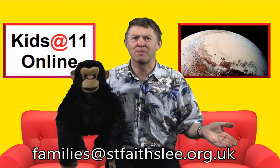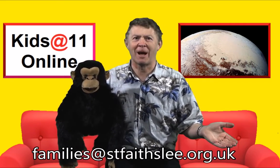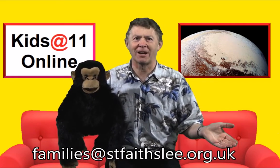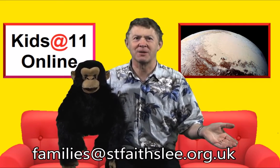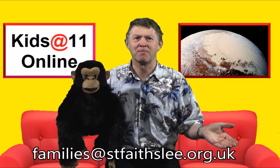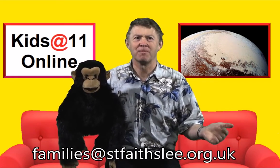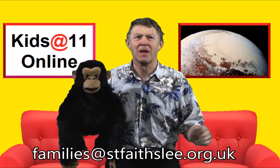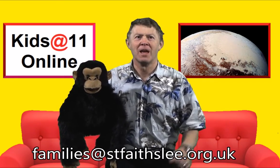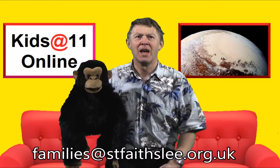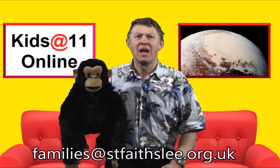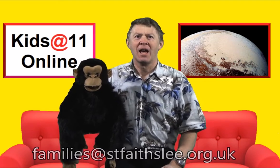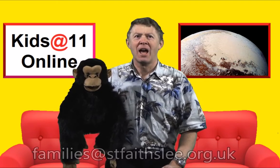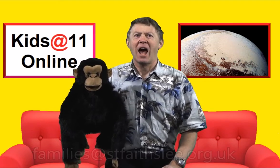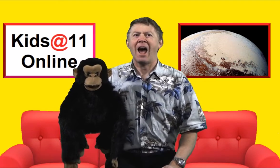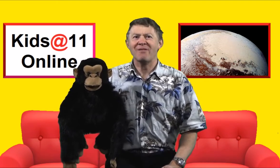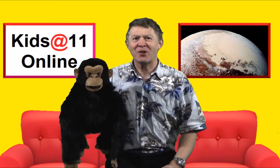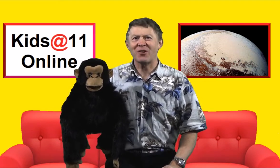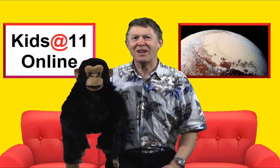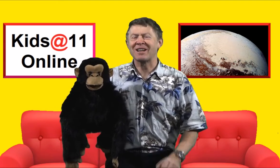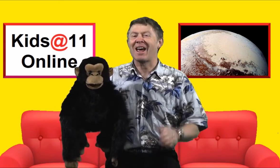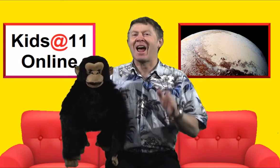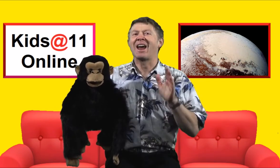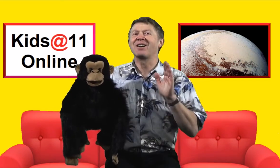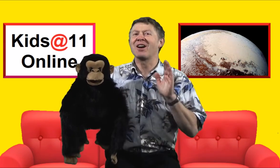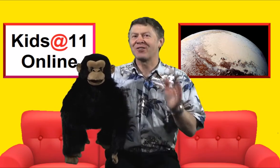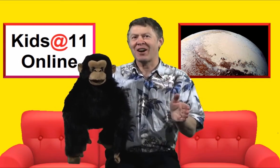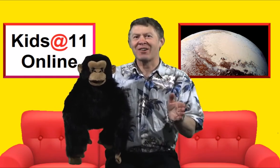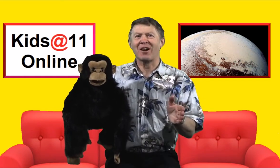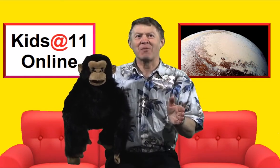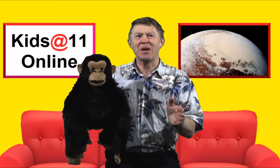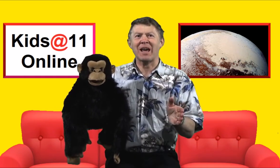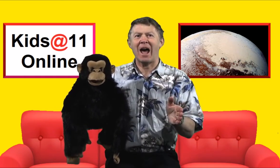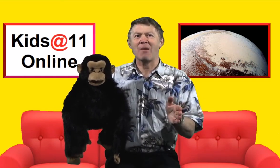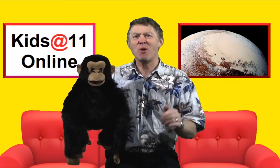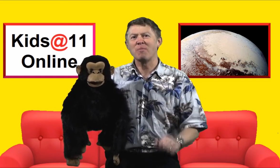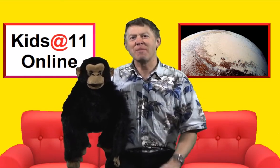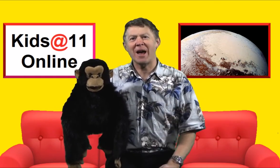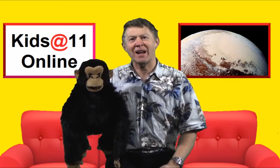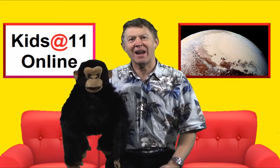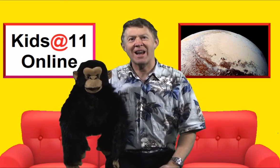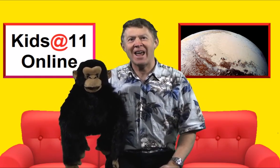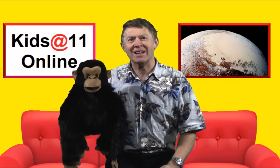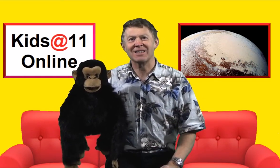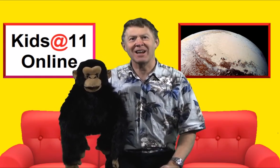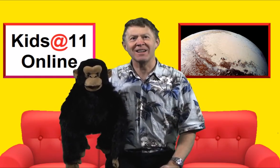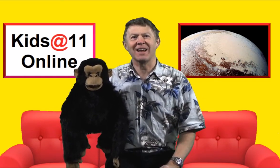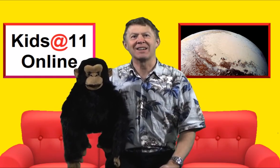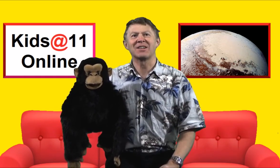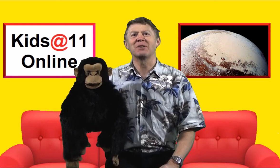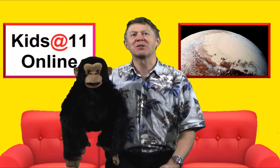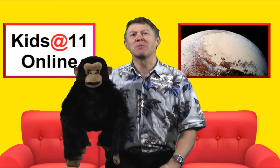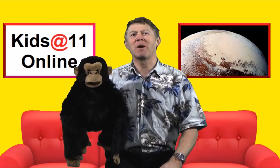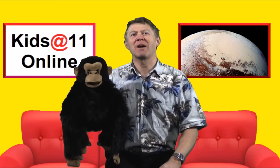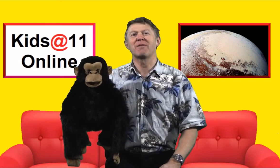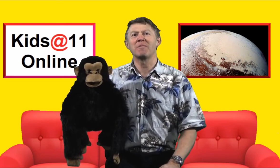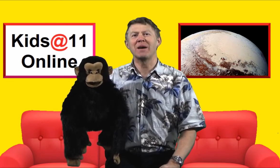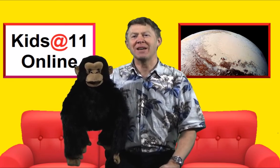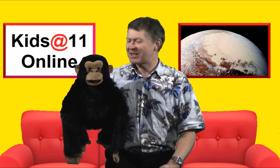packs. Have a great day and a great, great week, and we'll be back next Sunday. So it's goodbye from me. Say